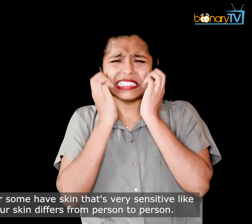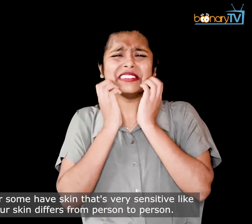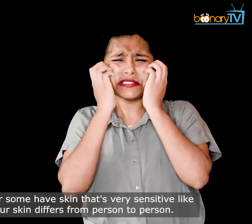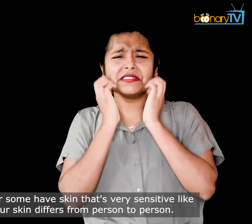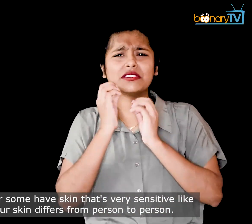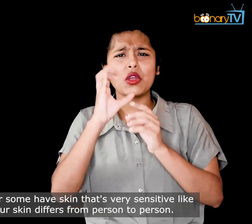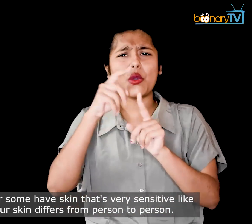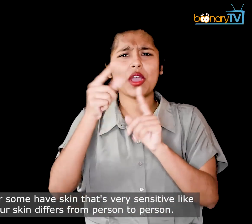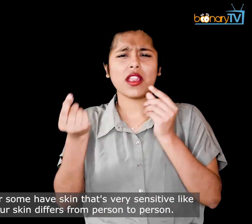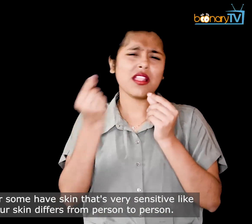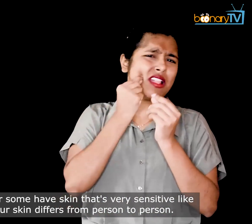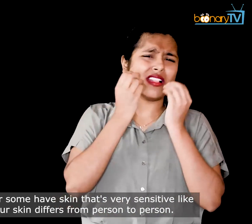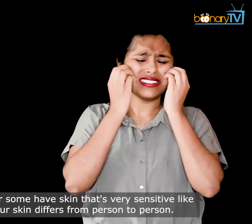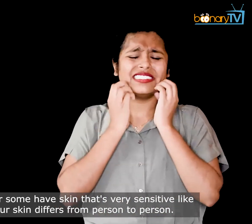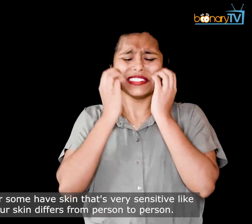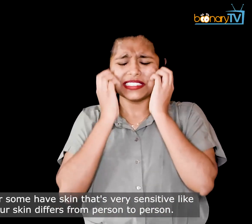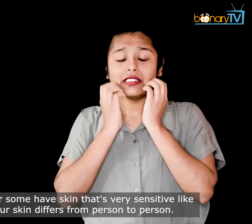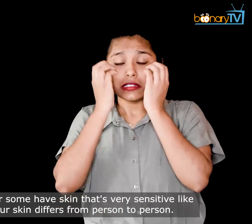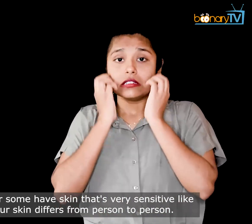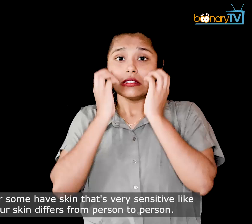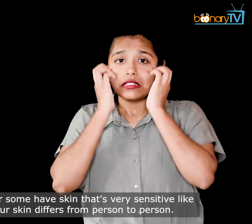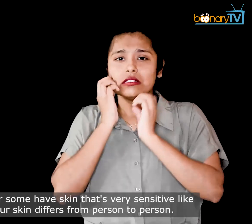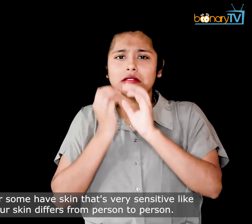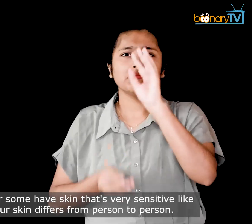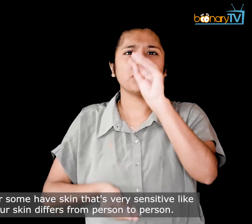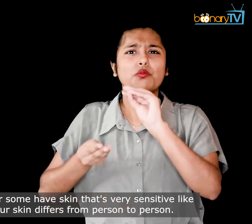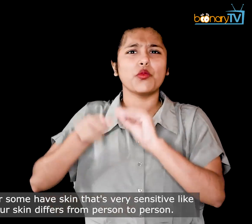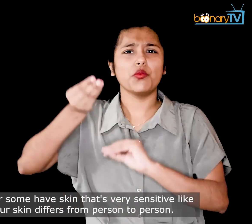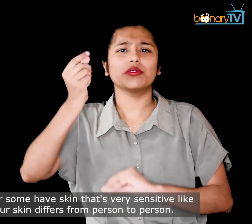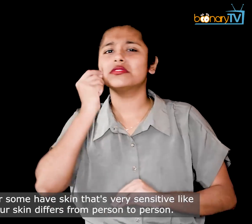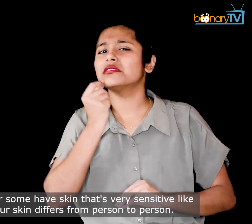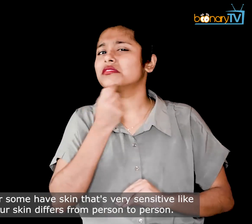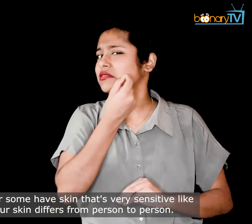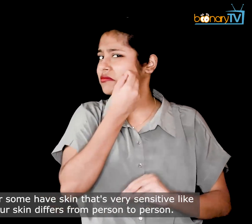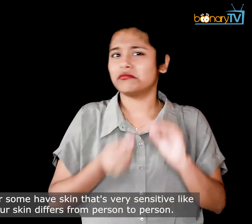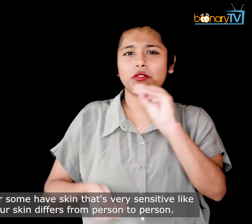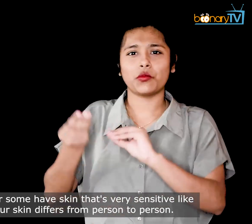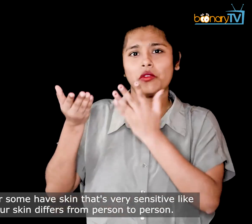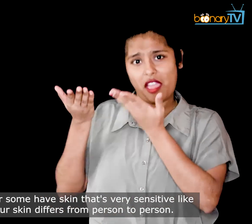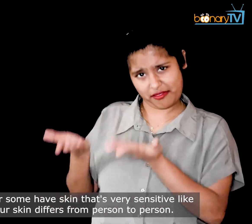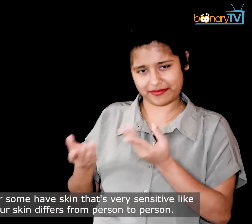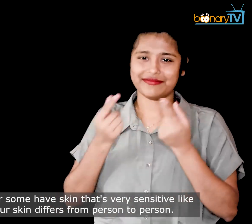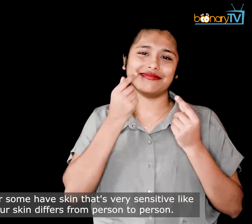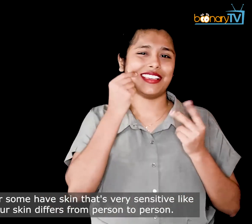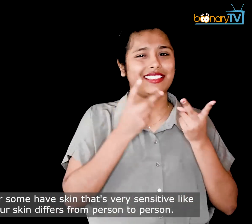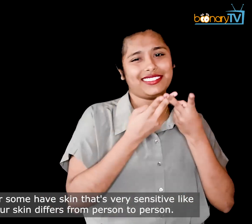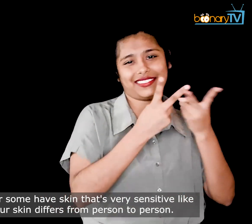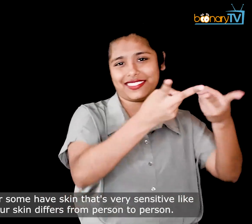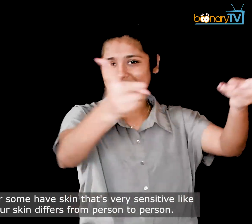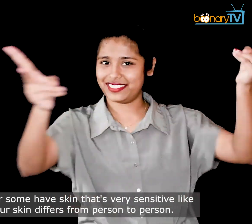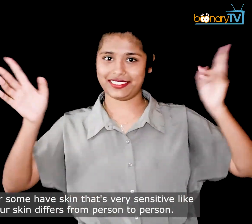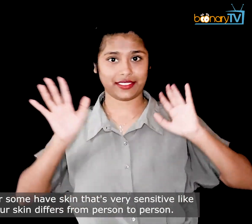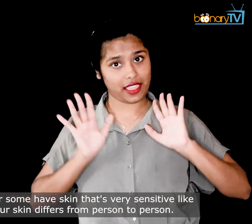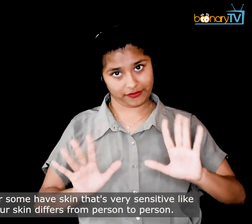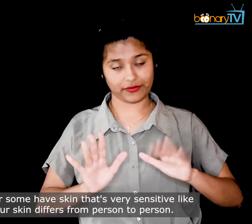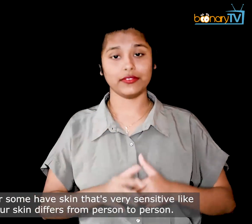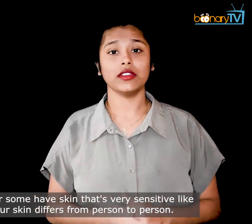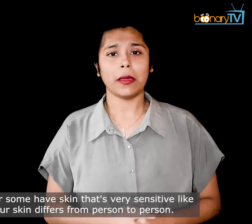very sensitive like acne prone. So our skin differs from person to